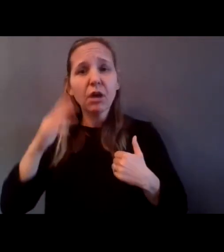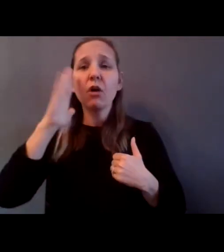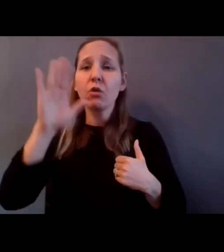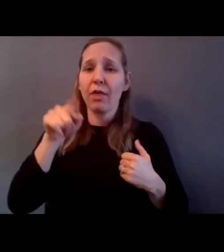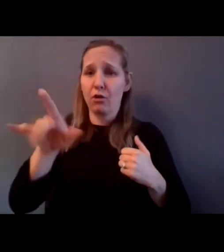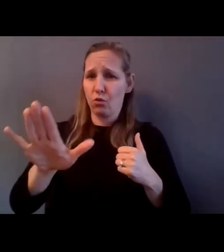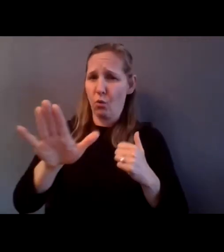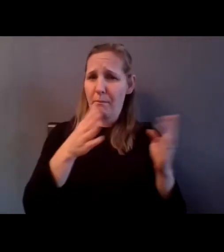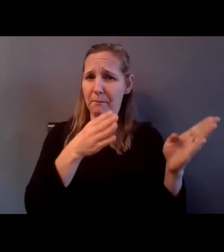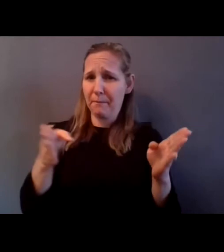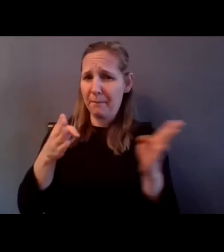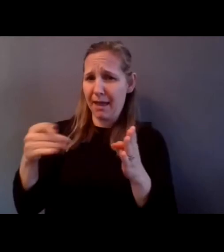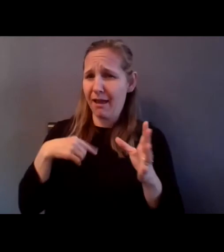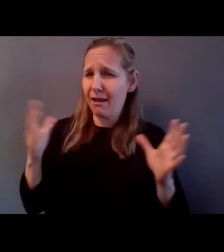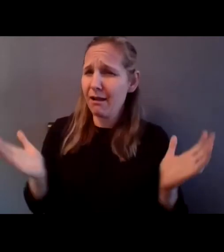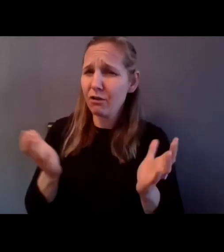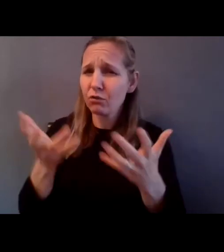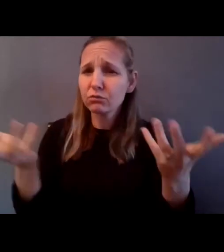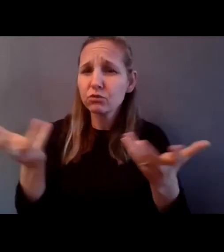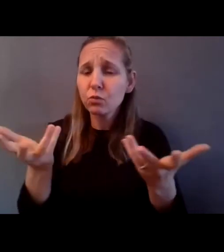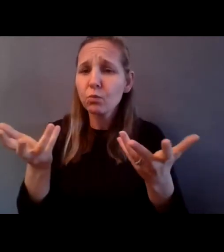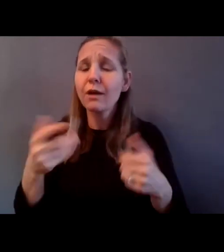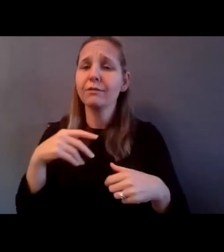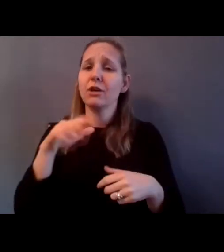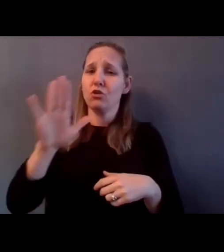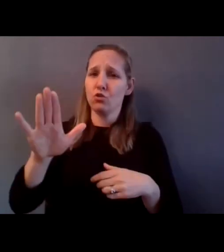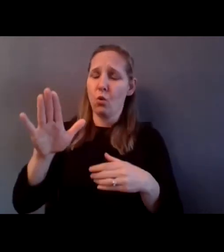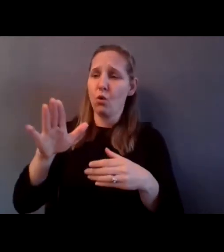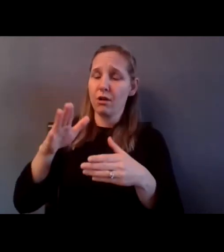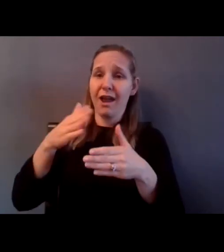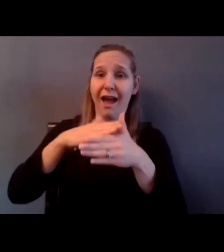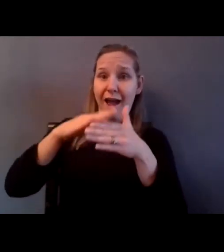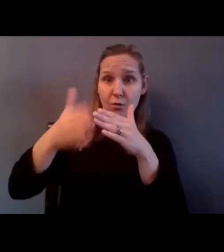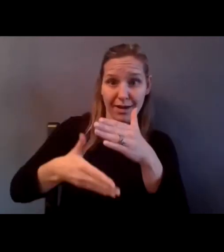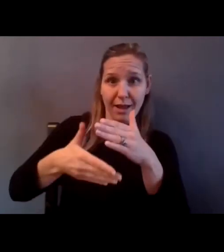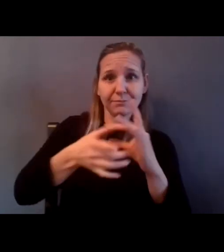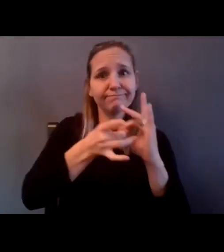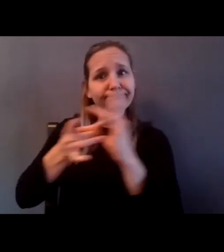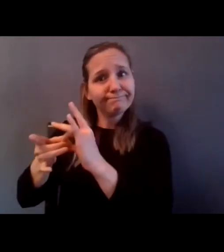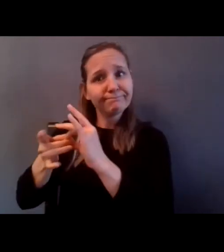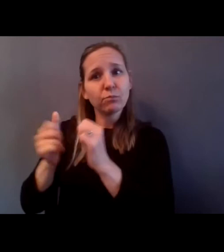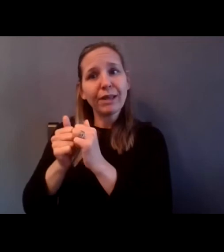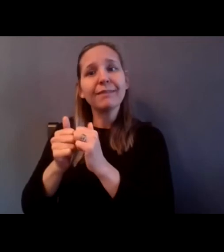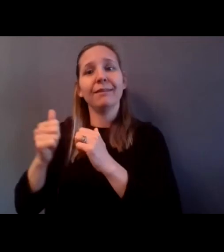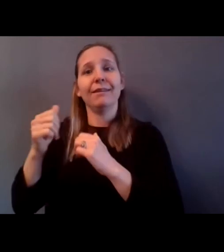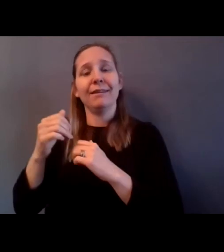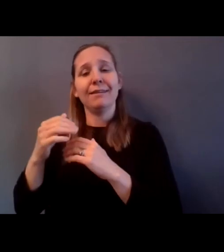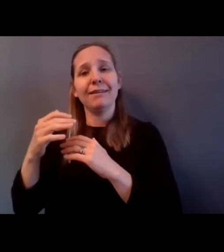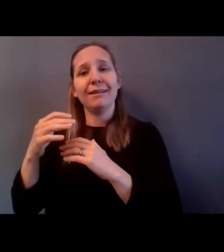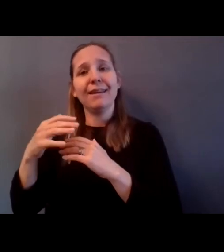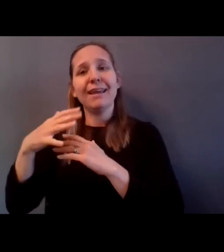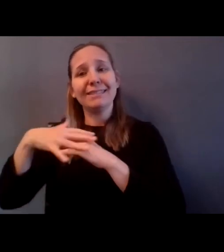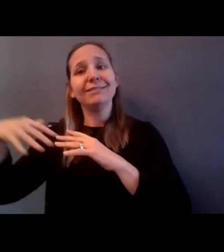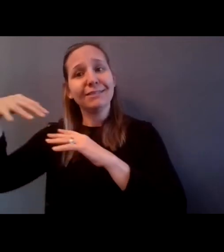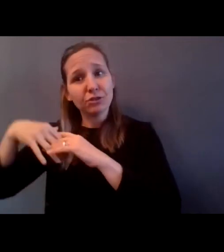able to tie the success of your outcomes to Indigenous reality and to Indigenous language, because within